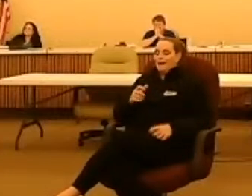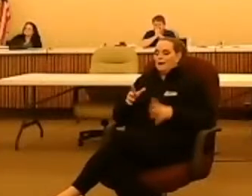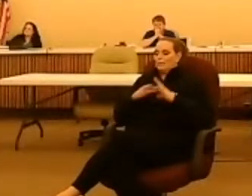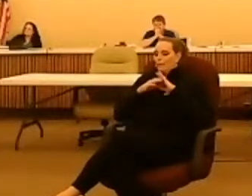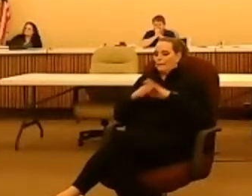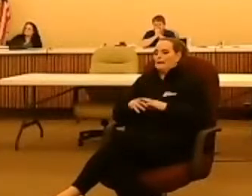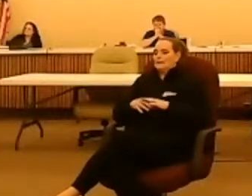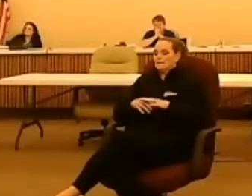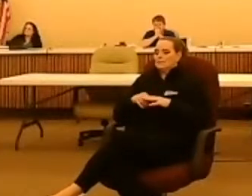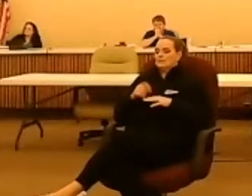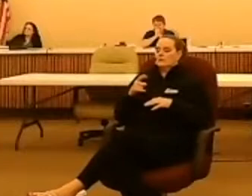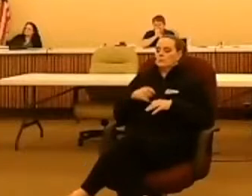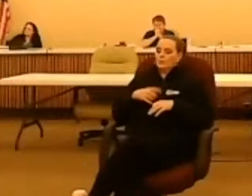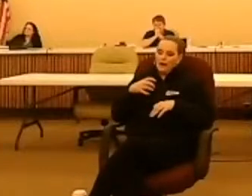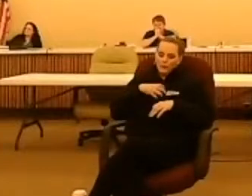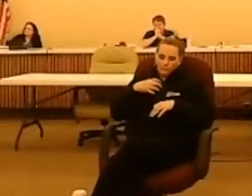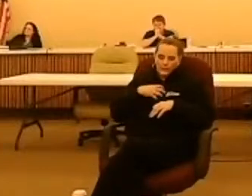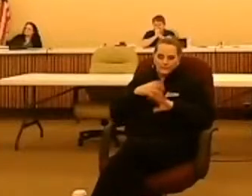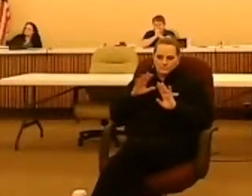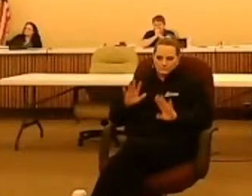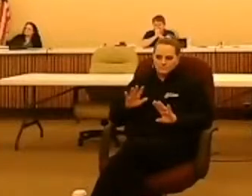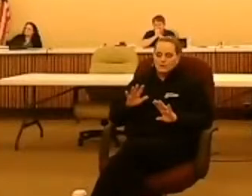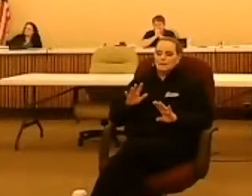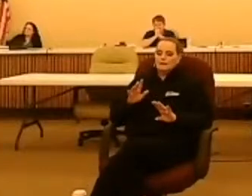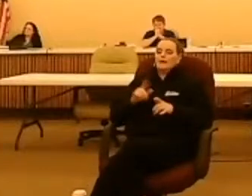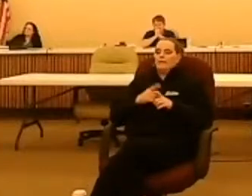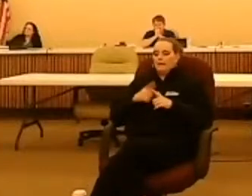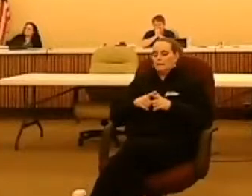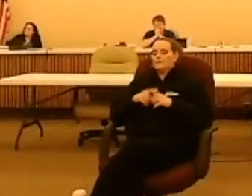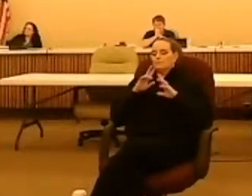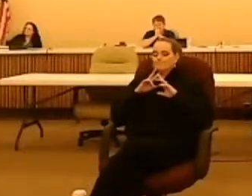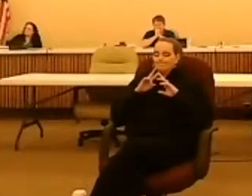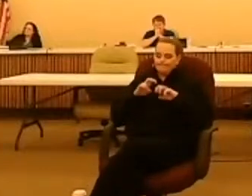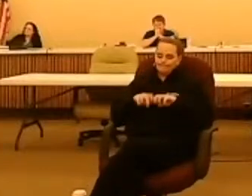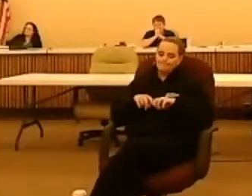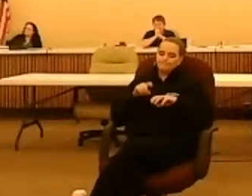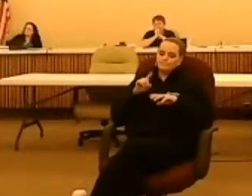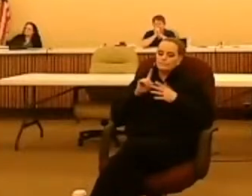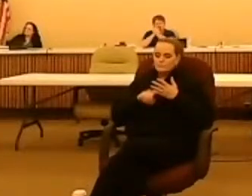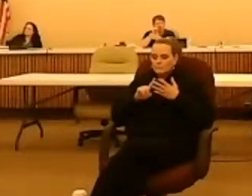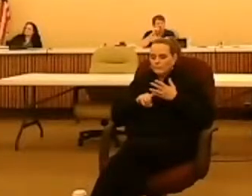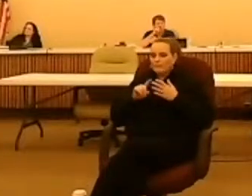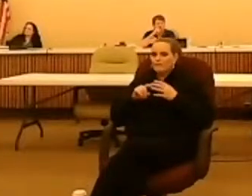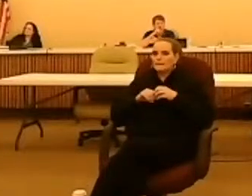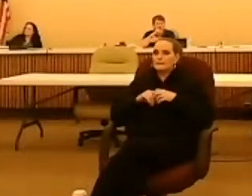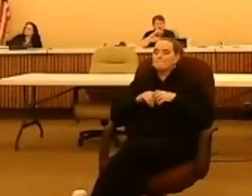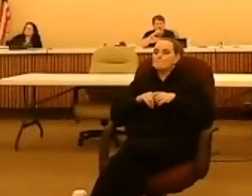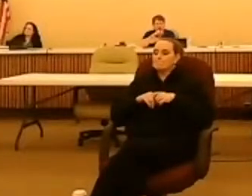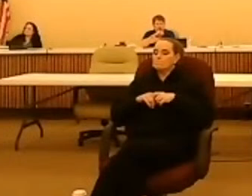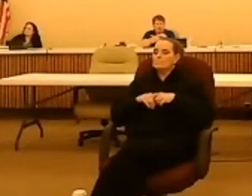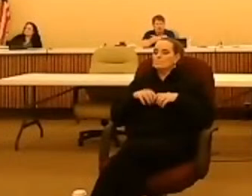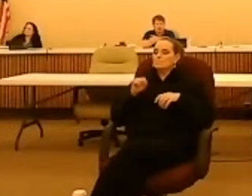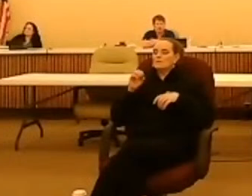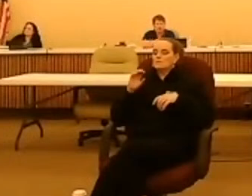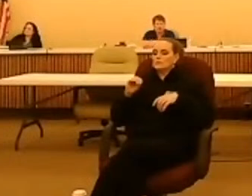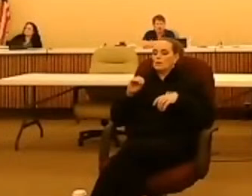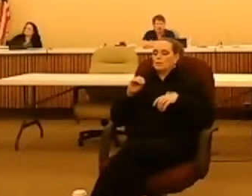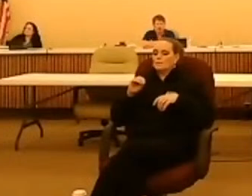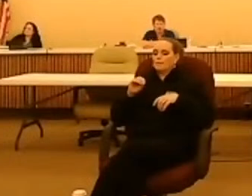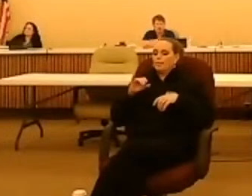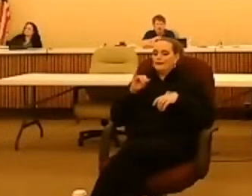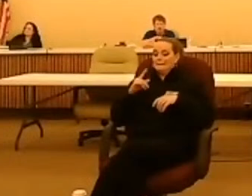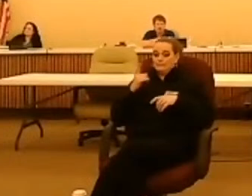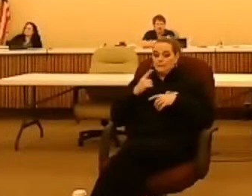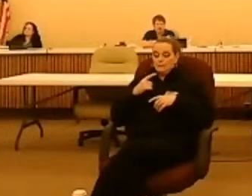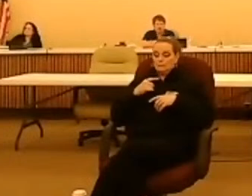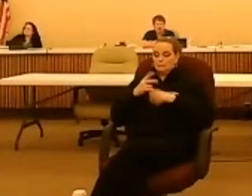to a complaint coming in that's then looked into and a recommendation made. Okay. That's right. So if someone